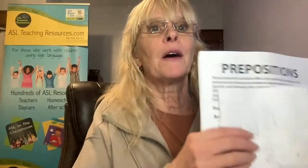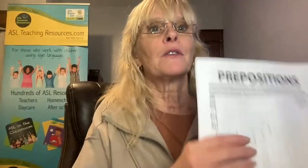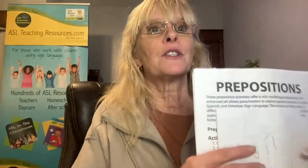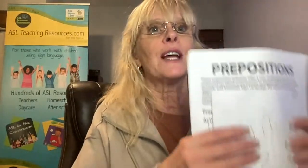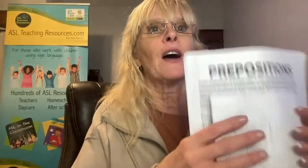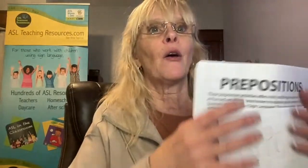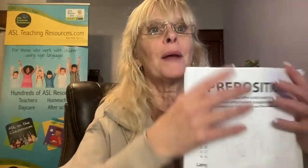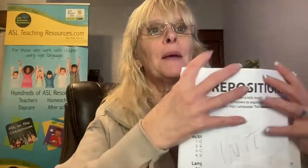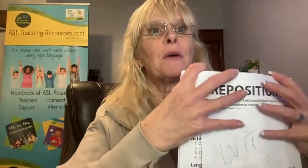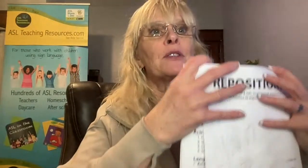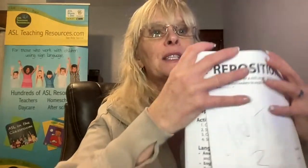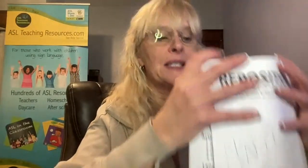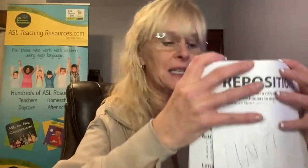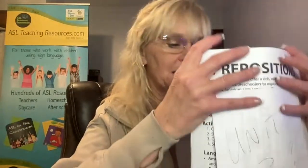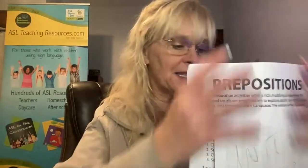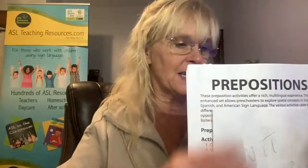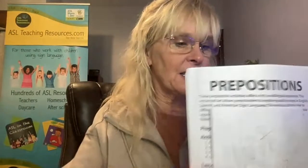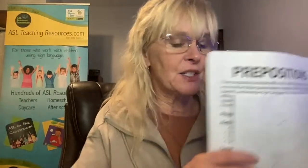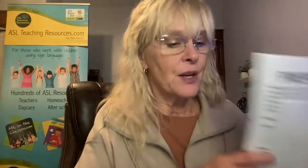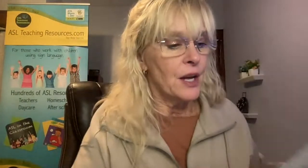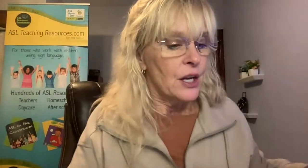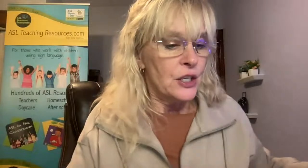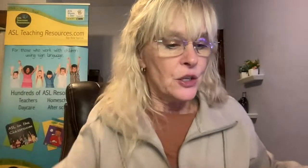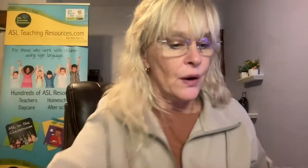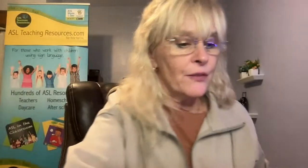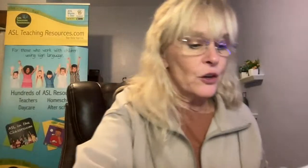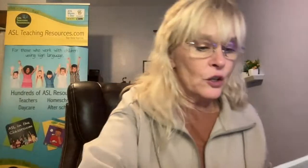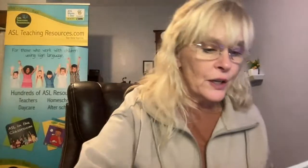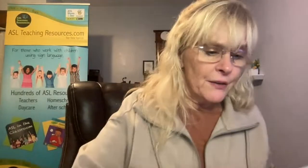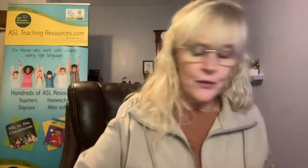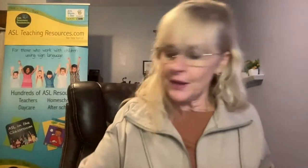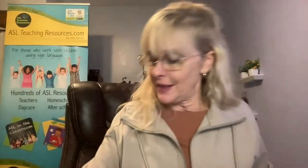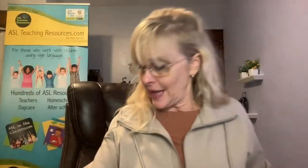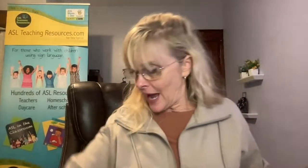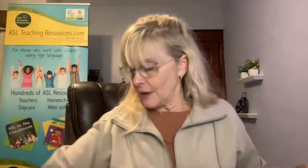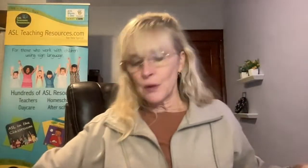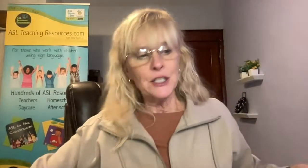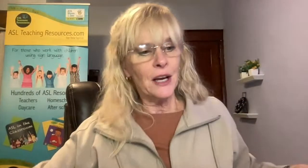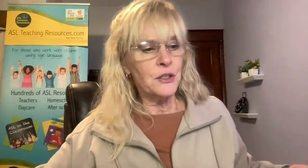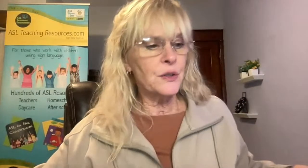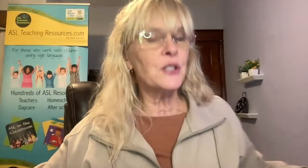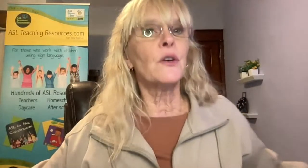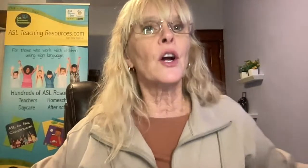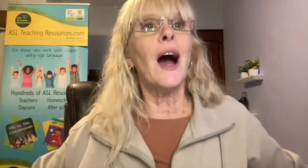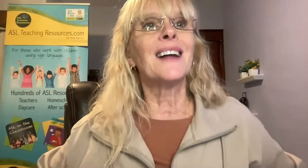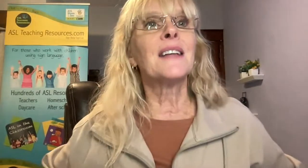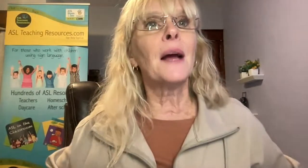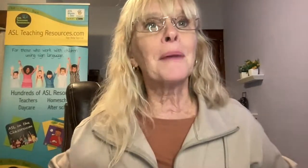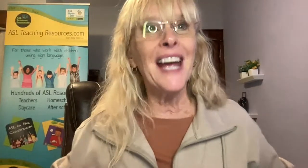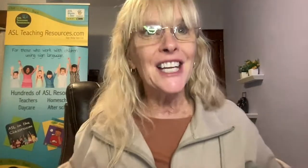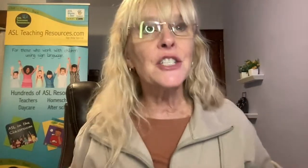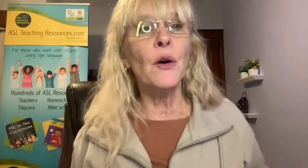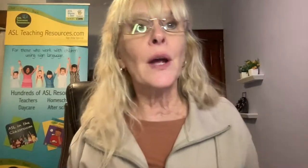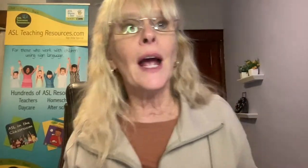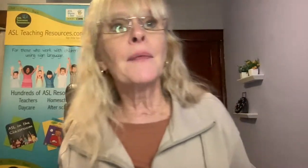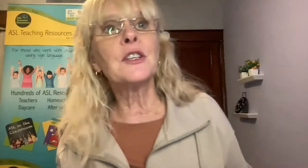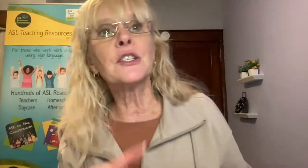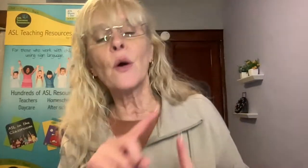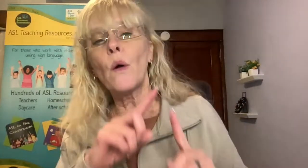responders to help emergency scenes? So, if you're looking for that, reach out to us on our contact page. Okay, just go over